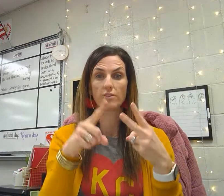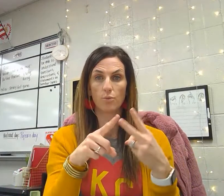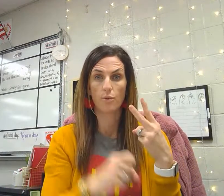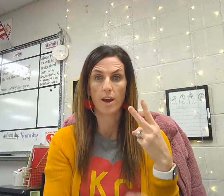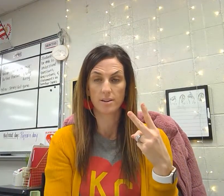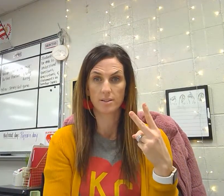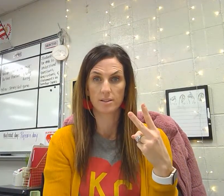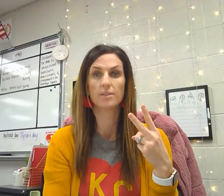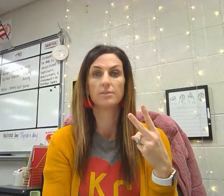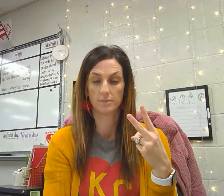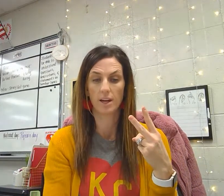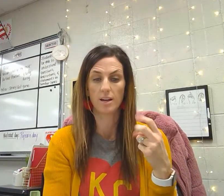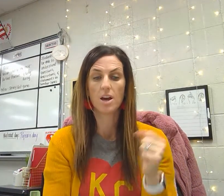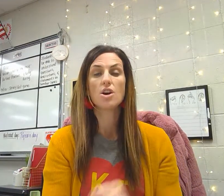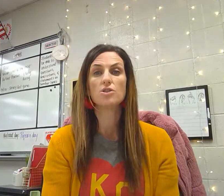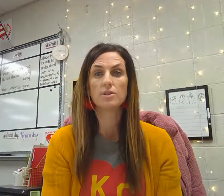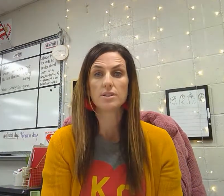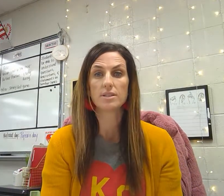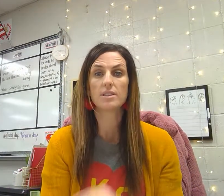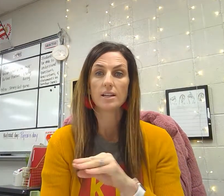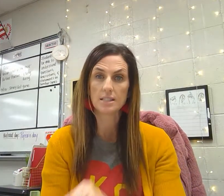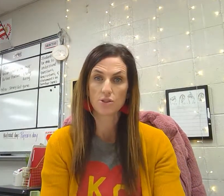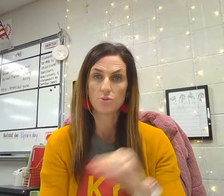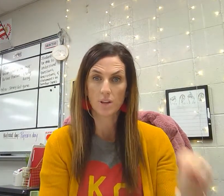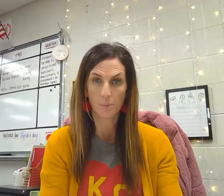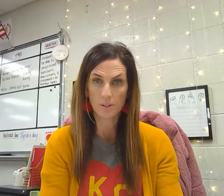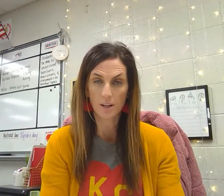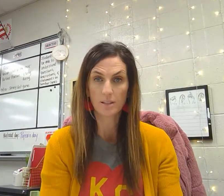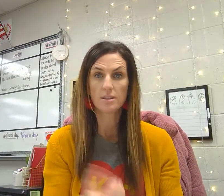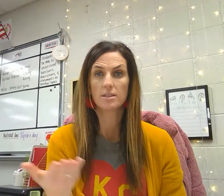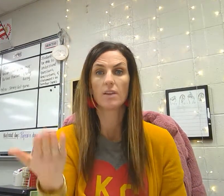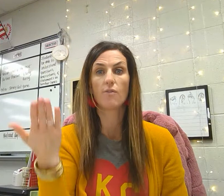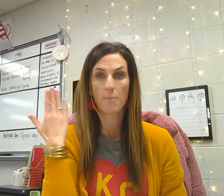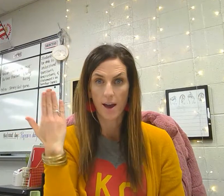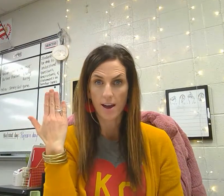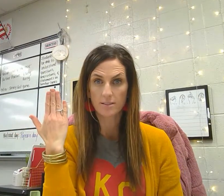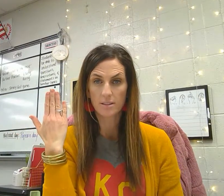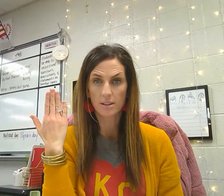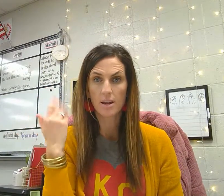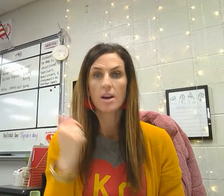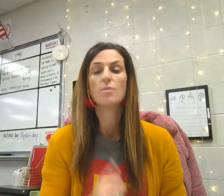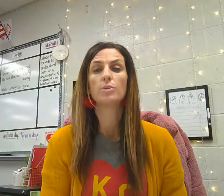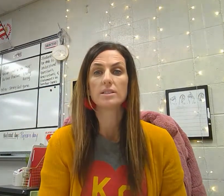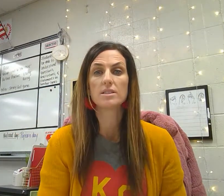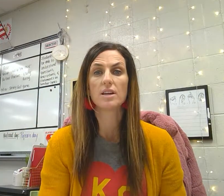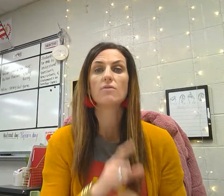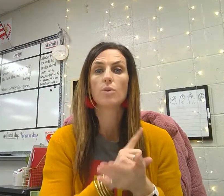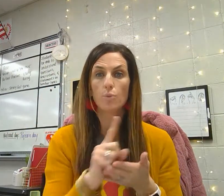different ways. Okay. You can see it signed two separate signs, the sign for past plus the sign for